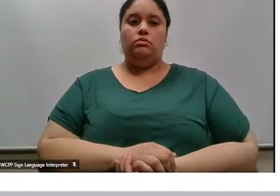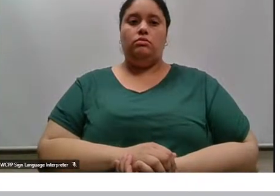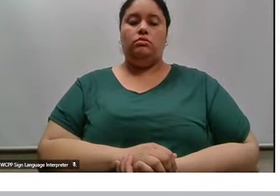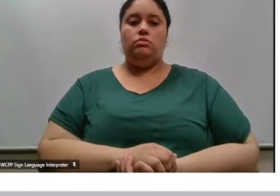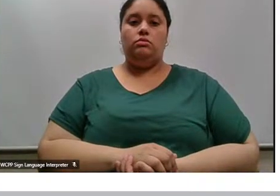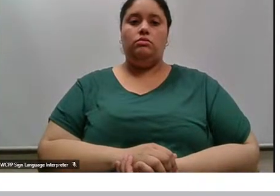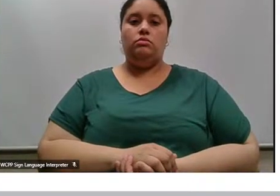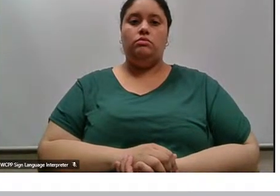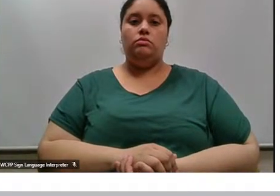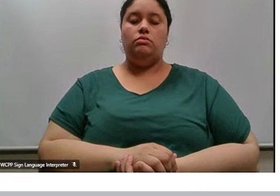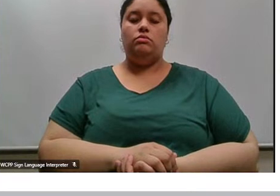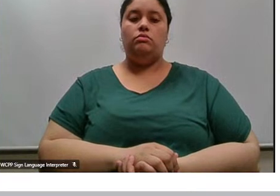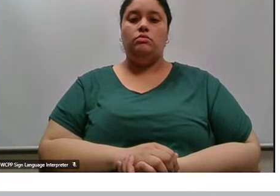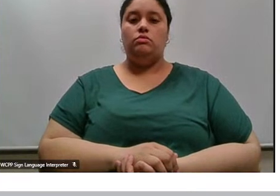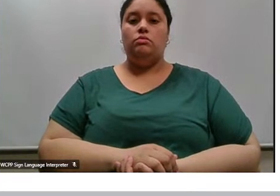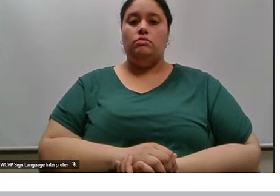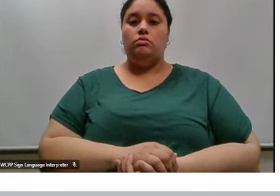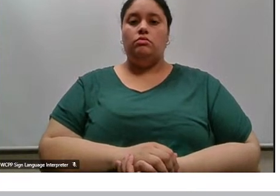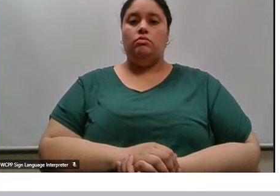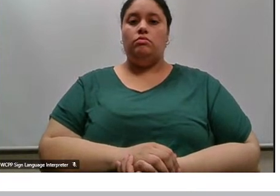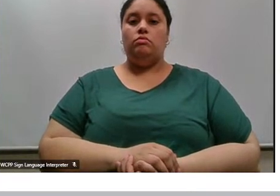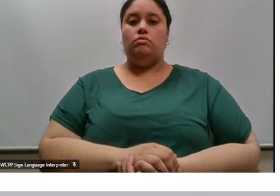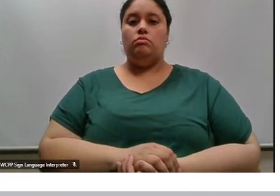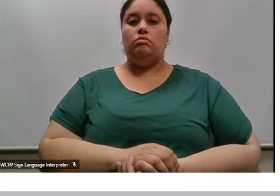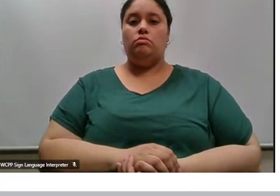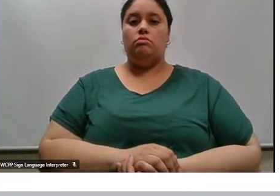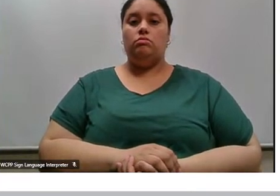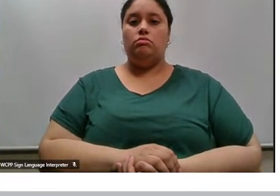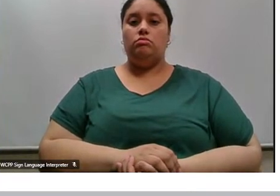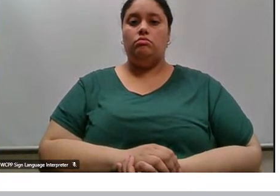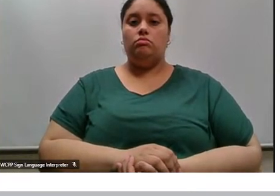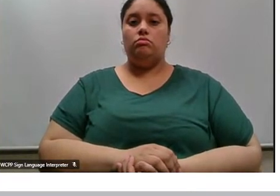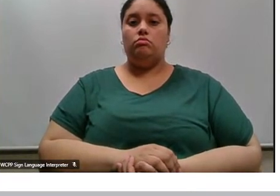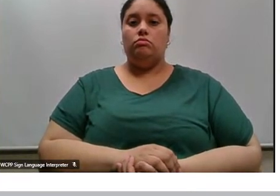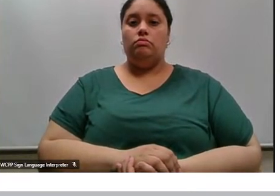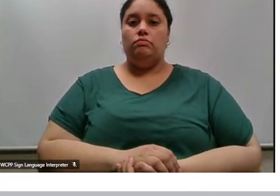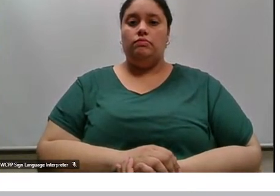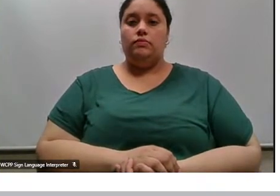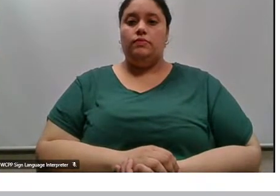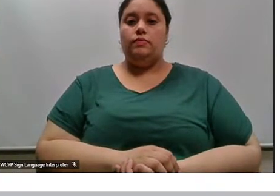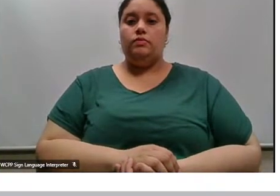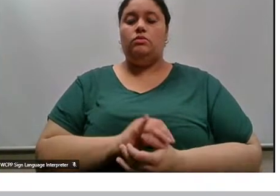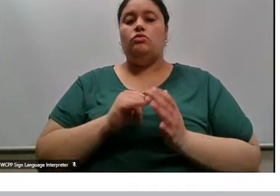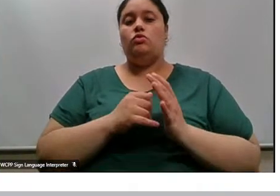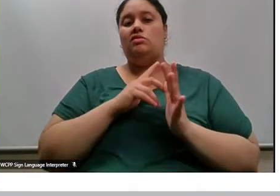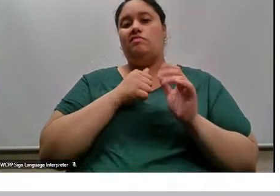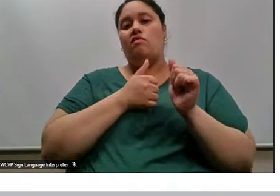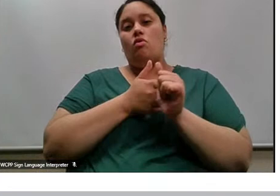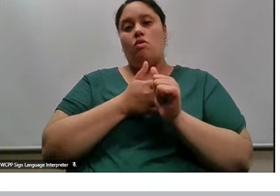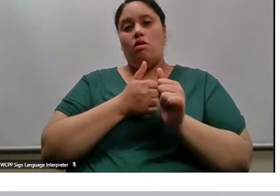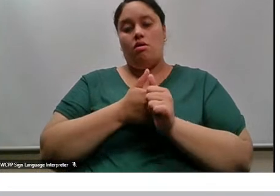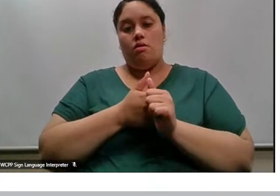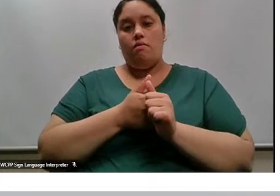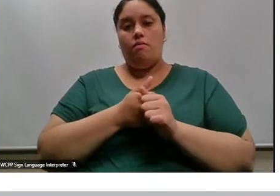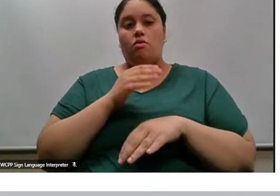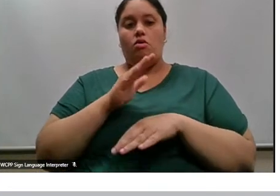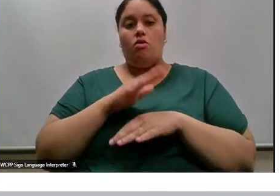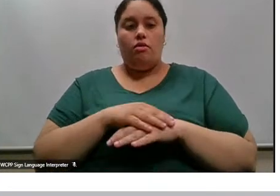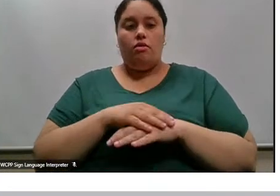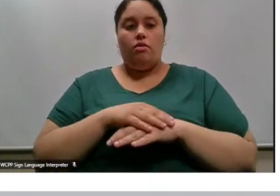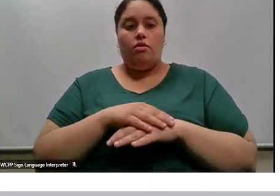Now, just a follow-up before I allow other members to make follow-up. Now, on